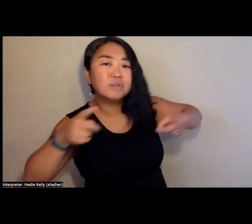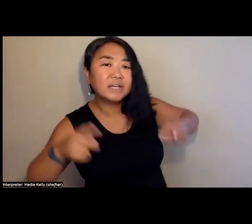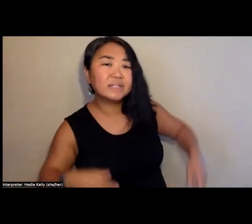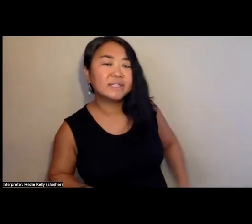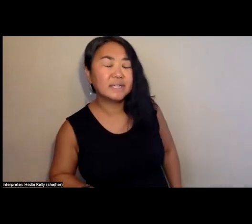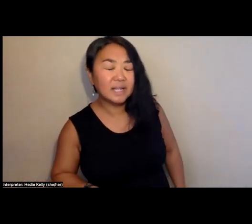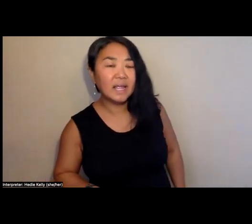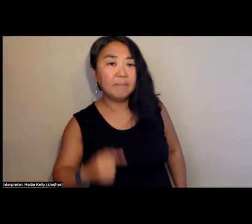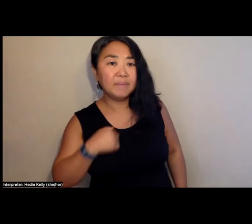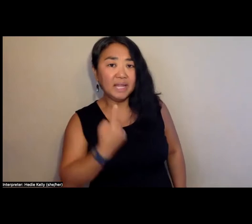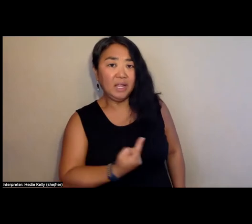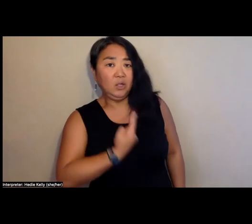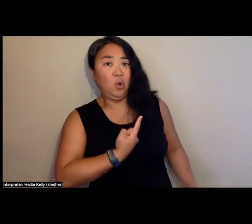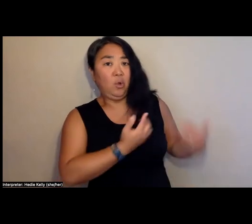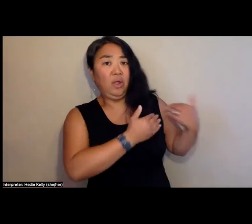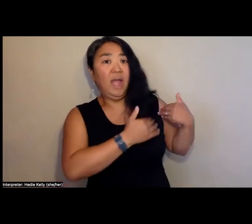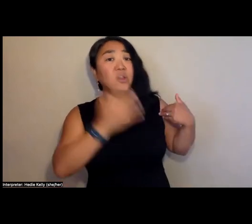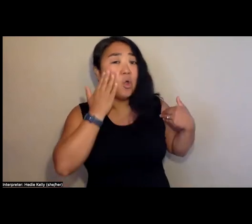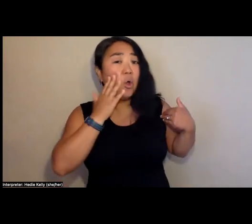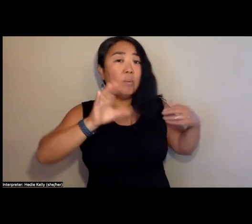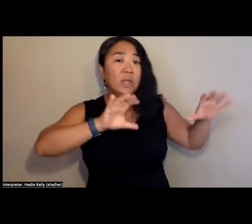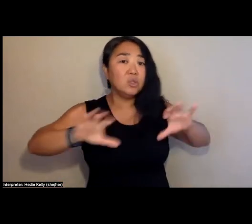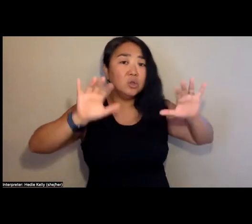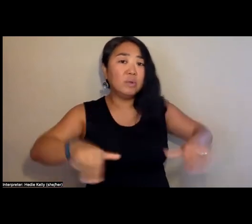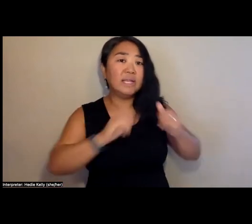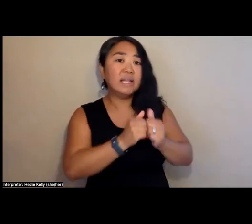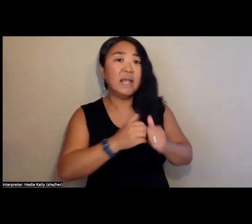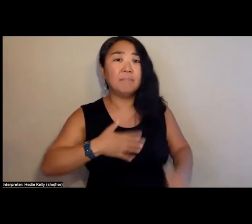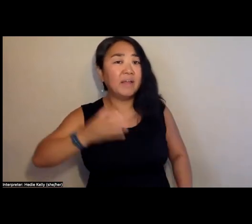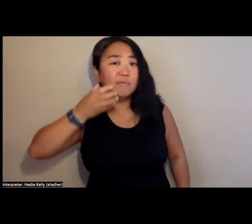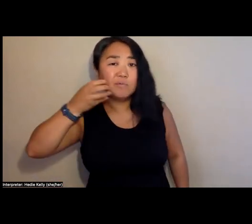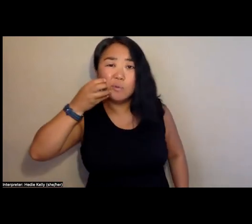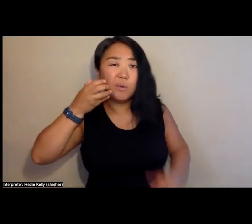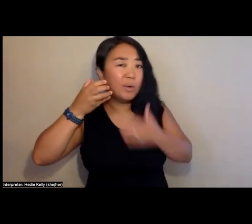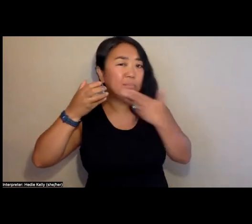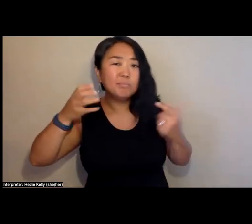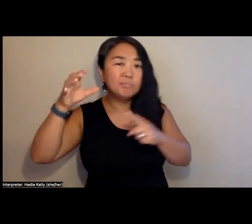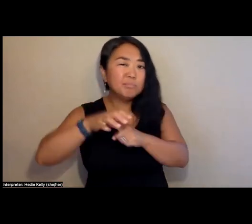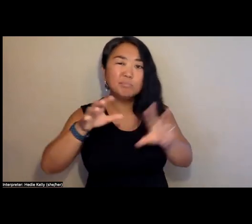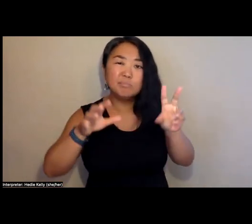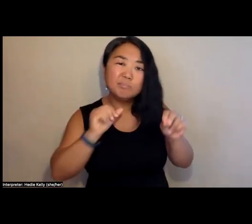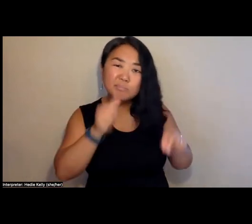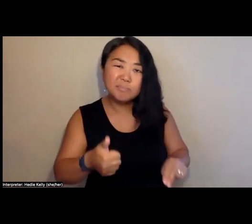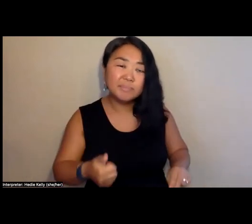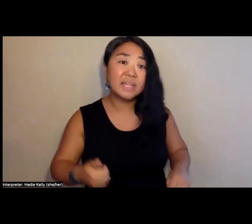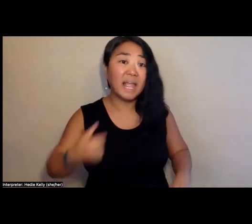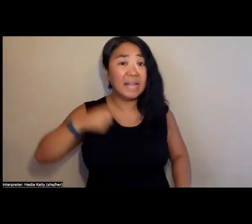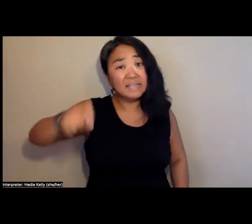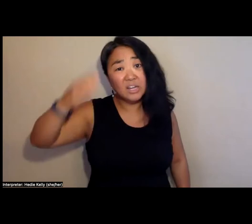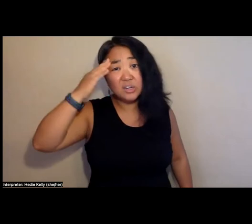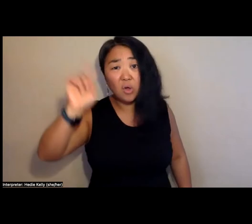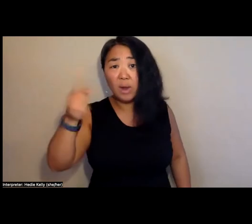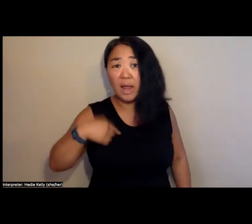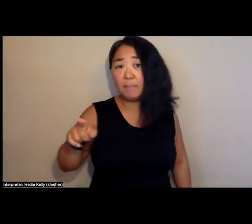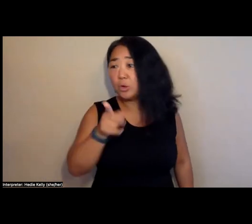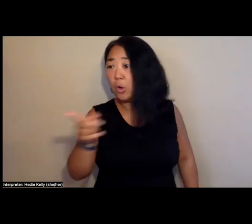Am I solely responsible? I know we do it together, but if my phone isn't the best, do I need to know where I'm going ahead of time?